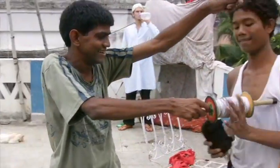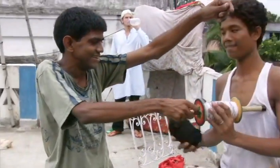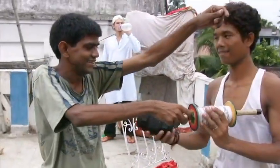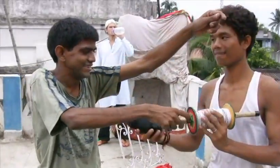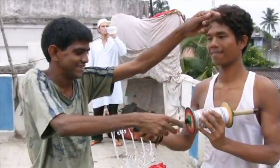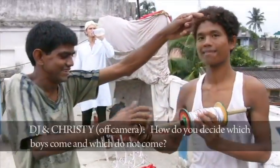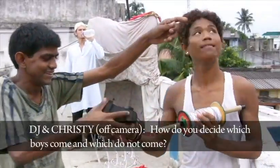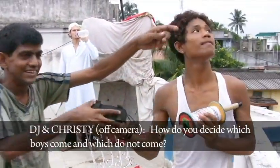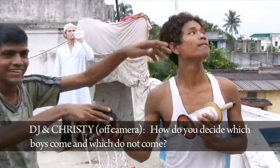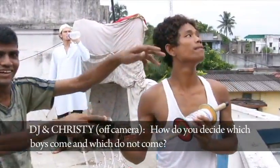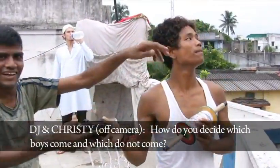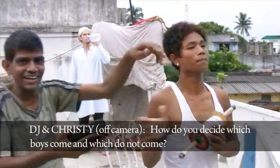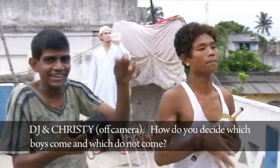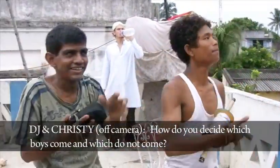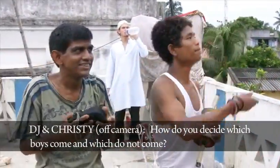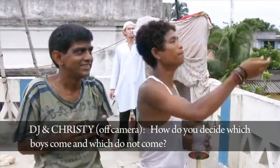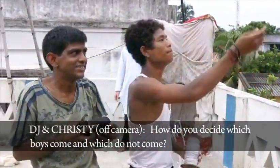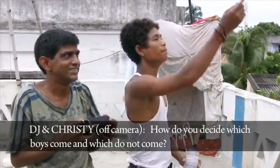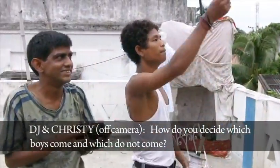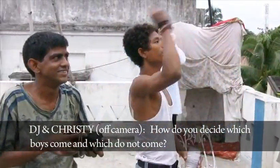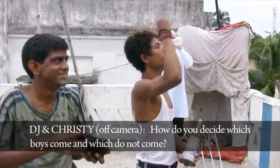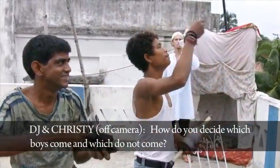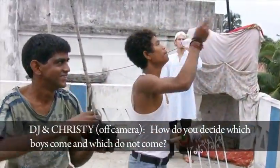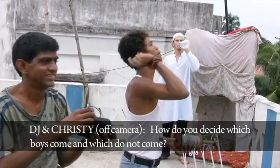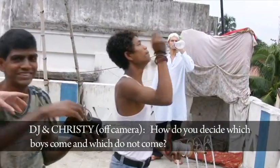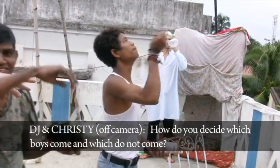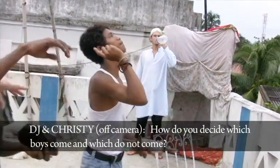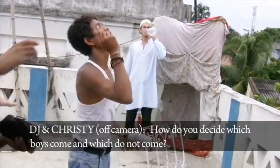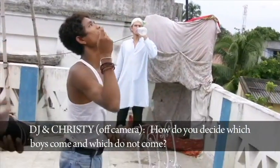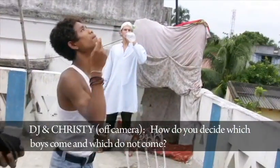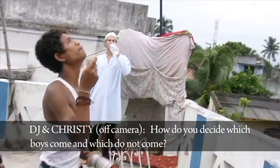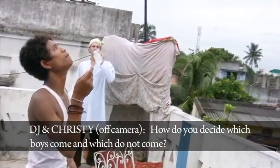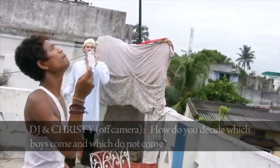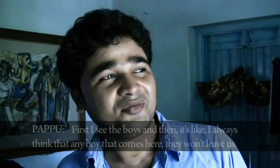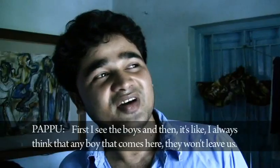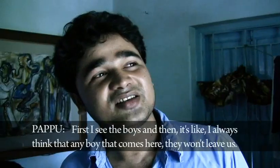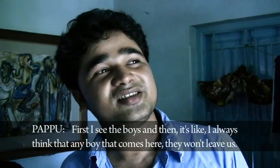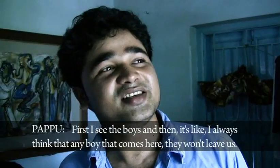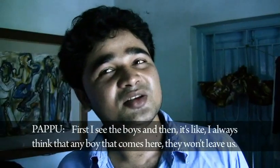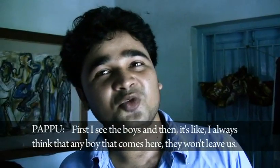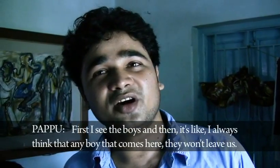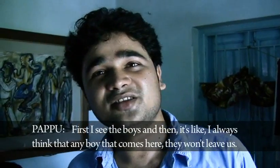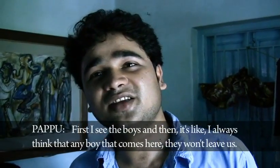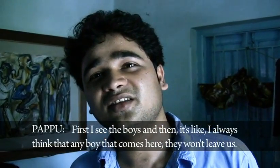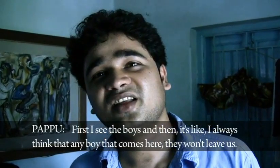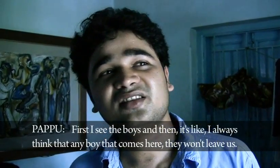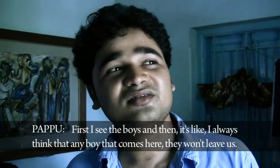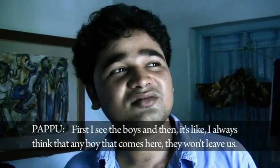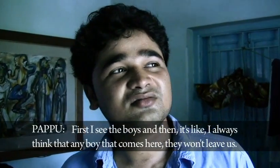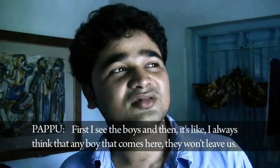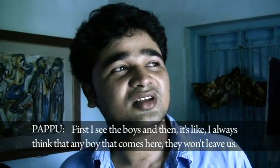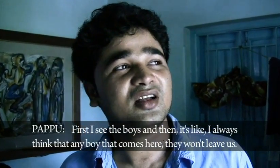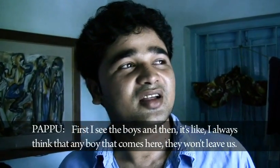How do you decide what boys come and which boys do not come? First I see the boys, and then it's like